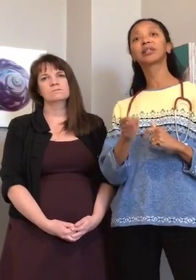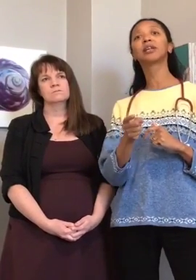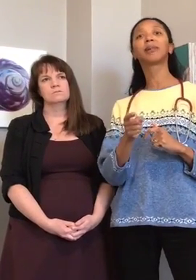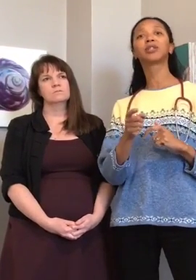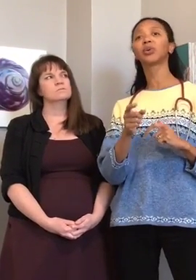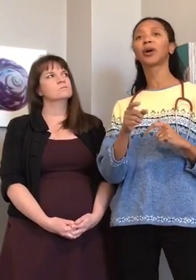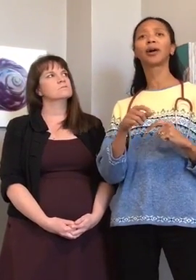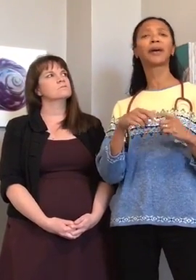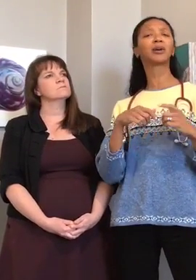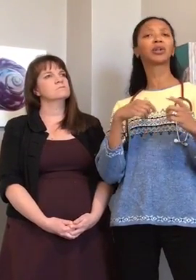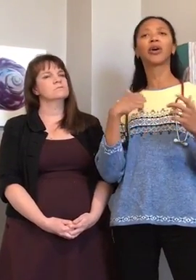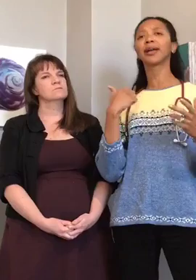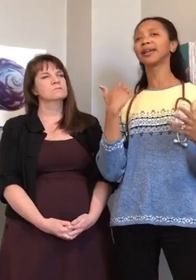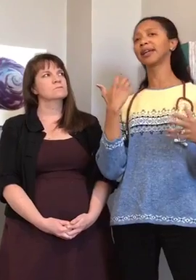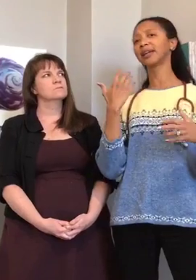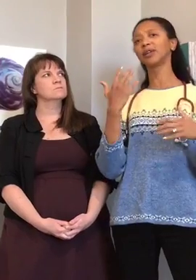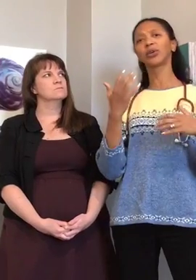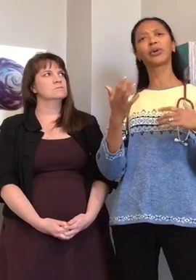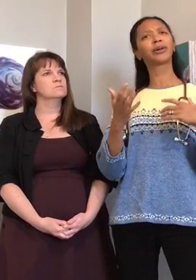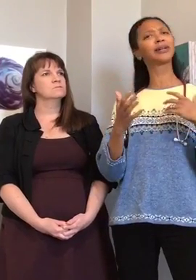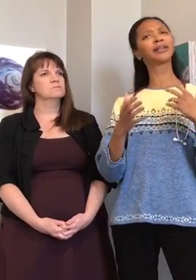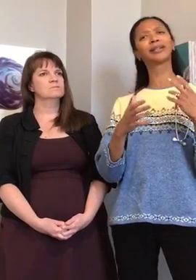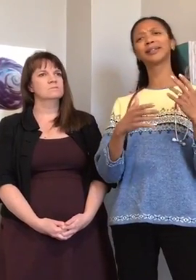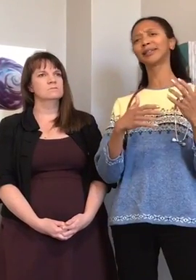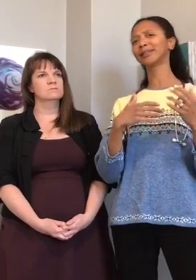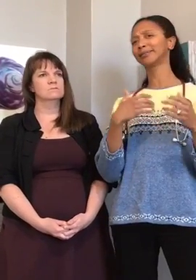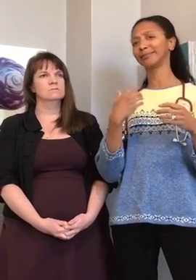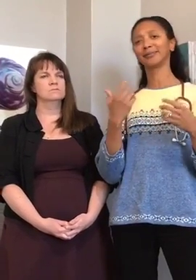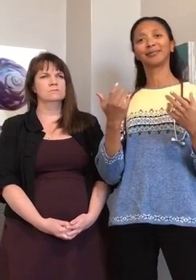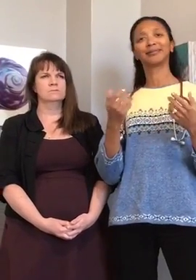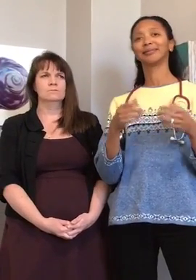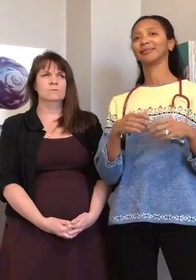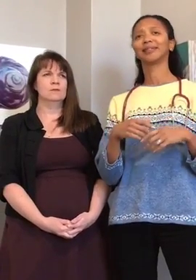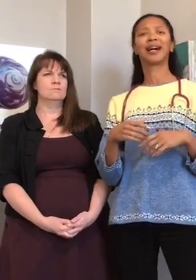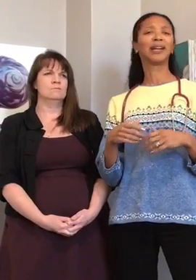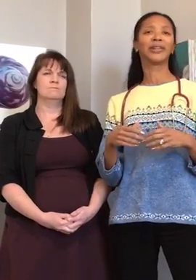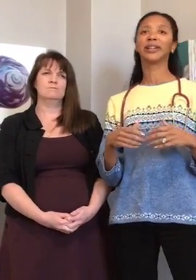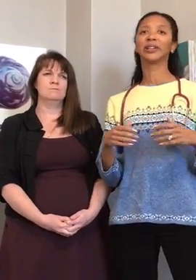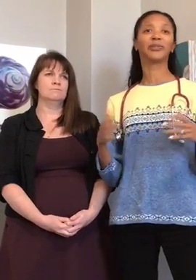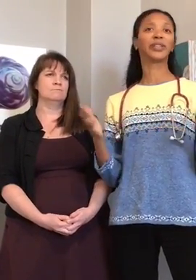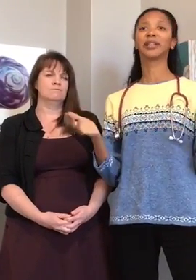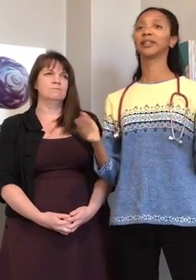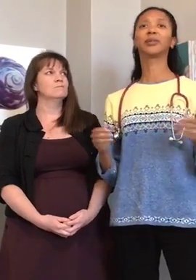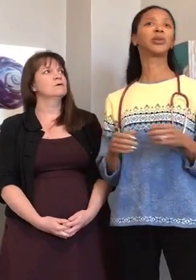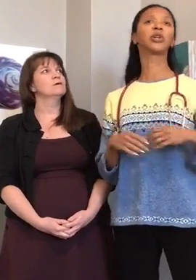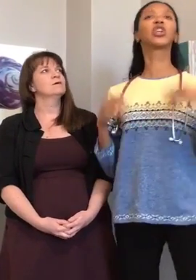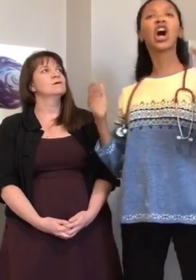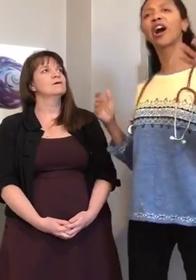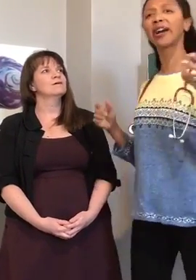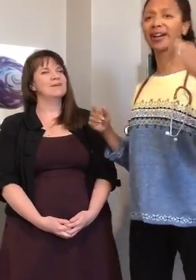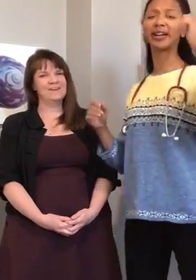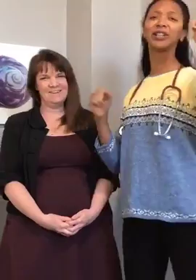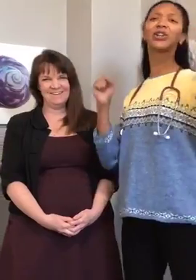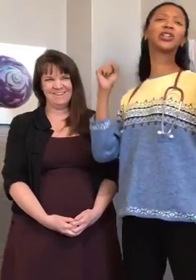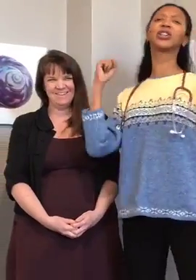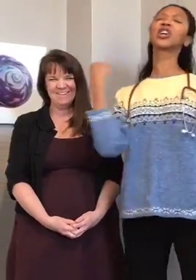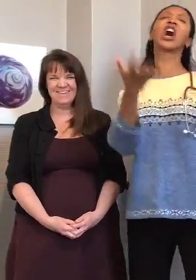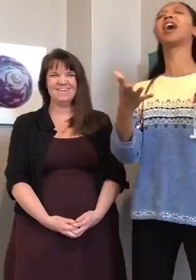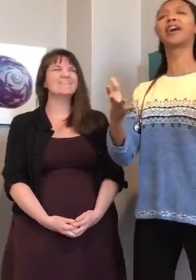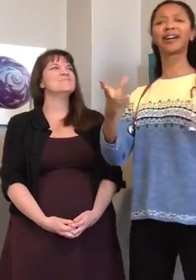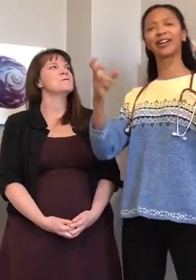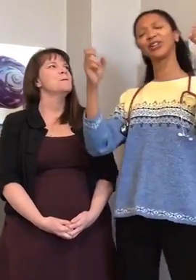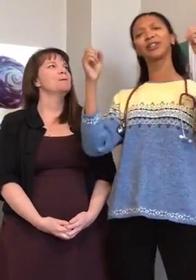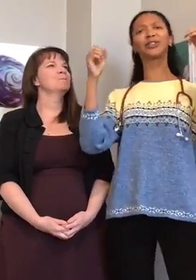guarding your sleep as you are about guarding your, I don't know, your yard,